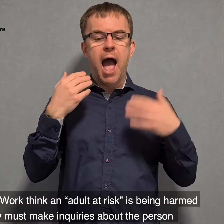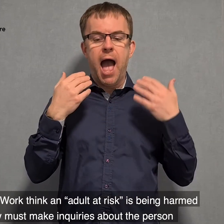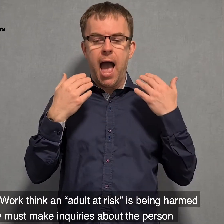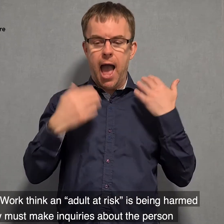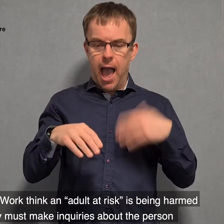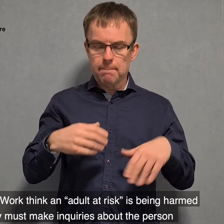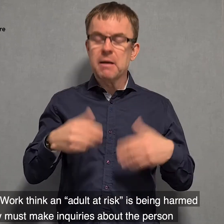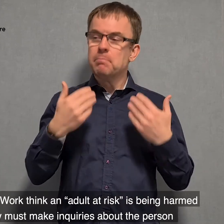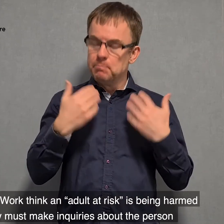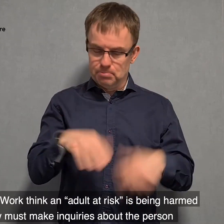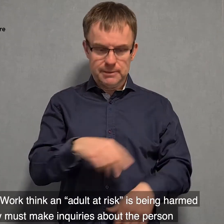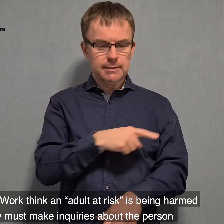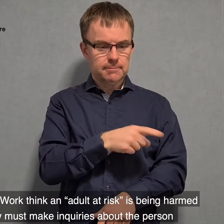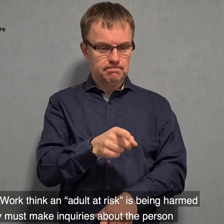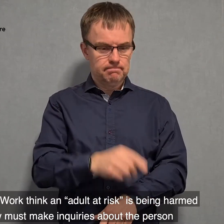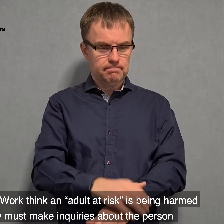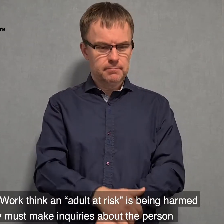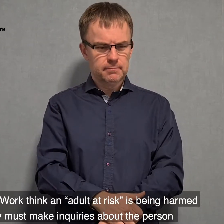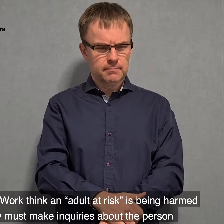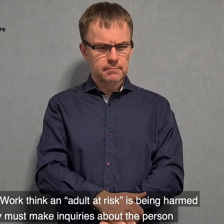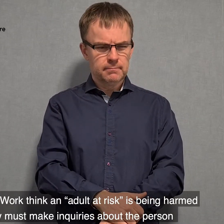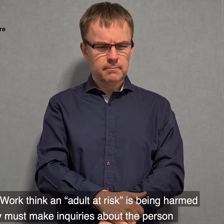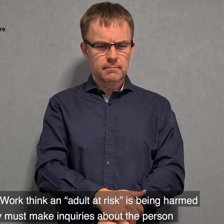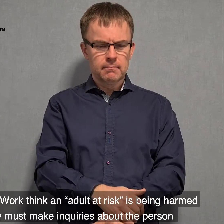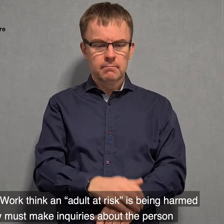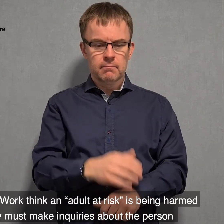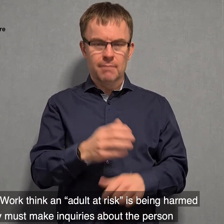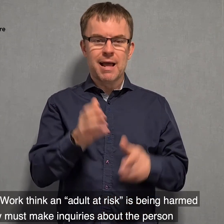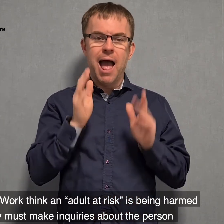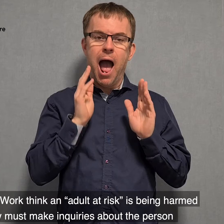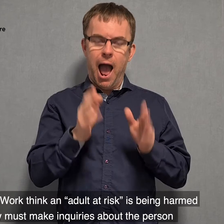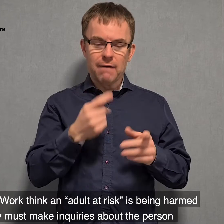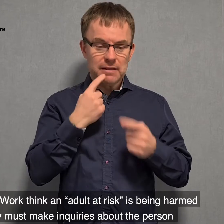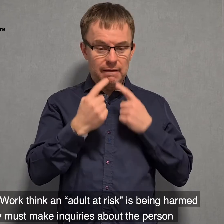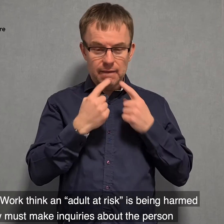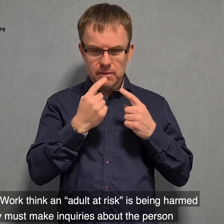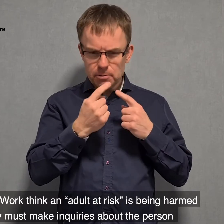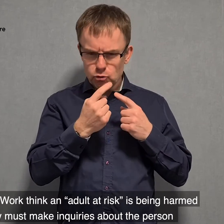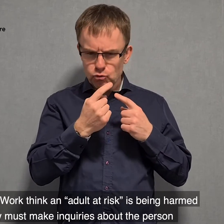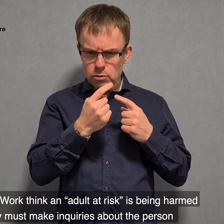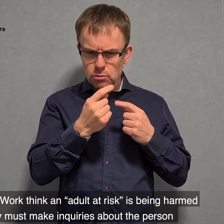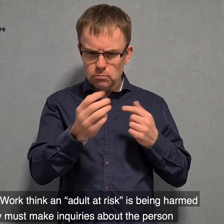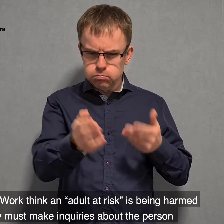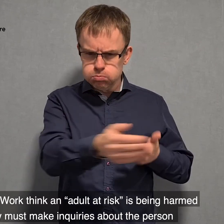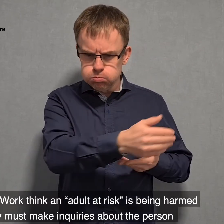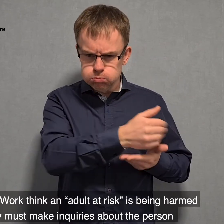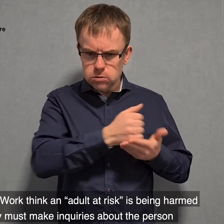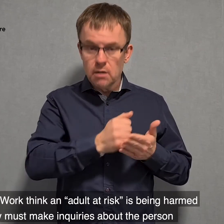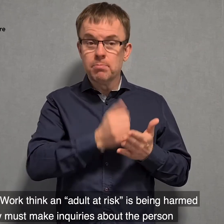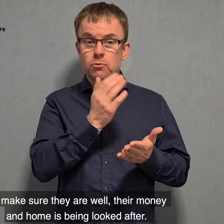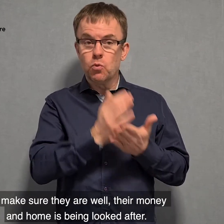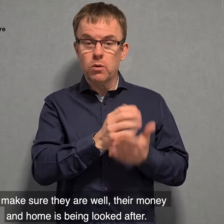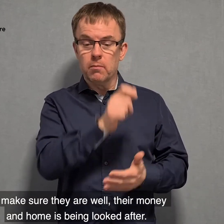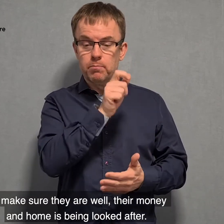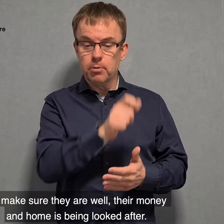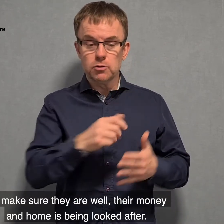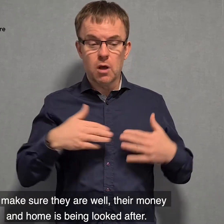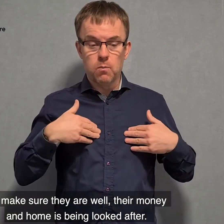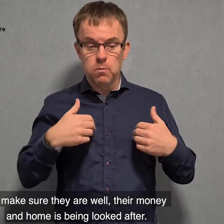they must make inquiries about the person to make sure they are well and